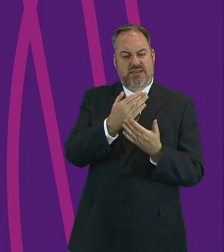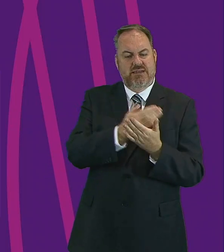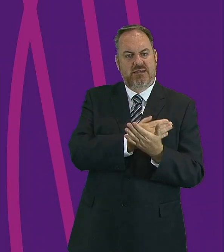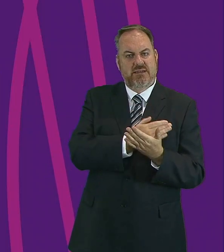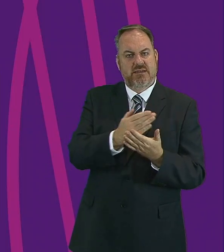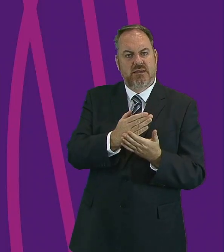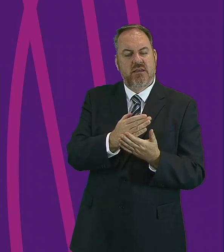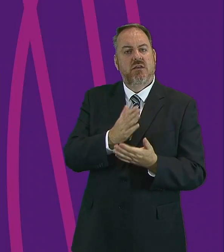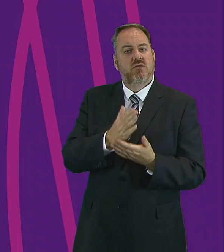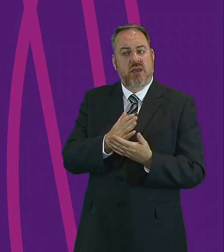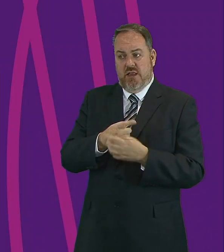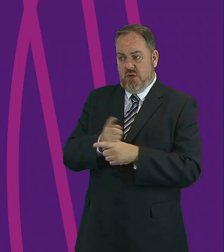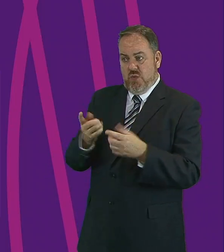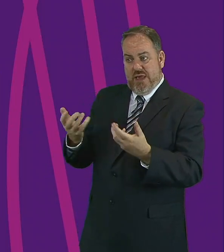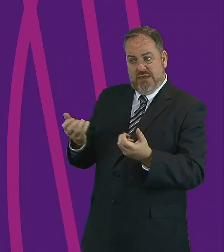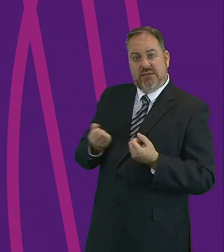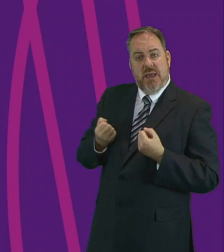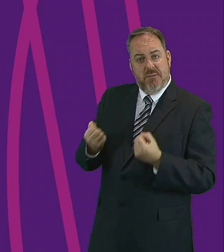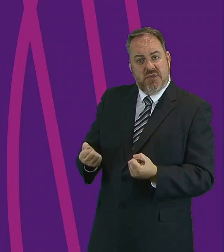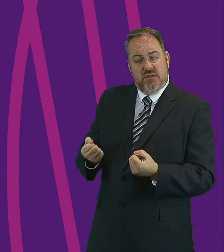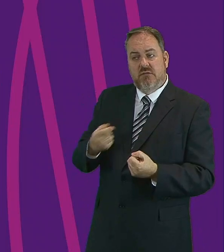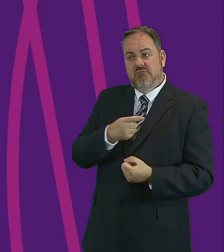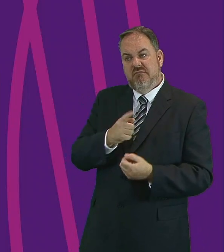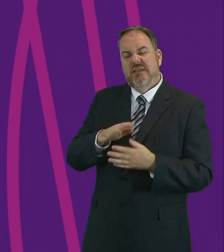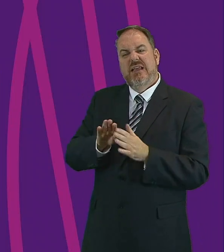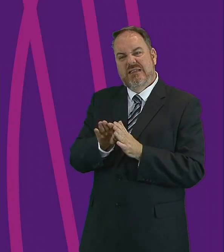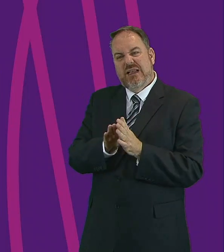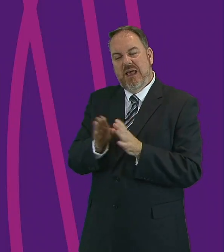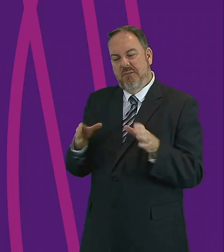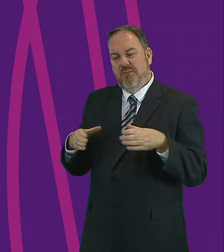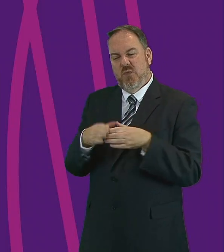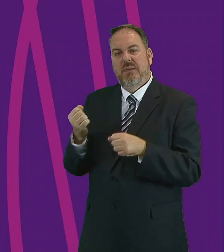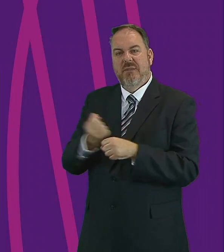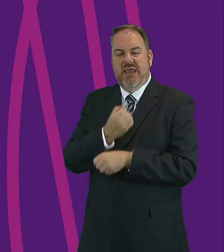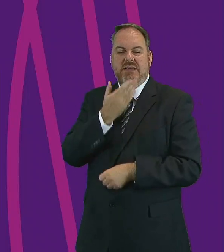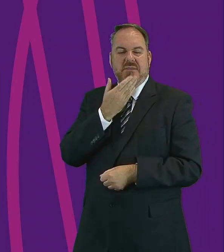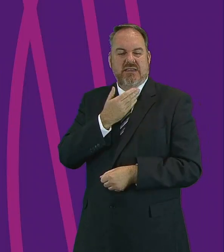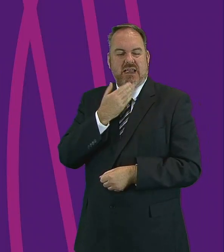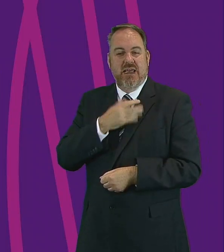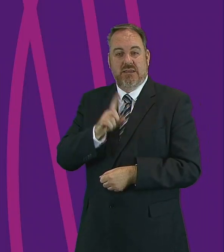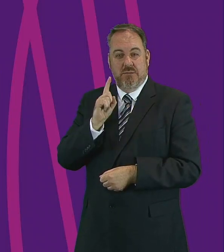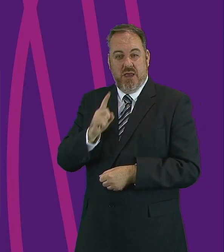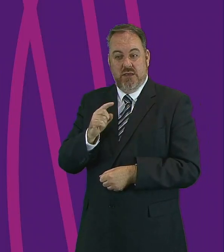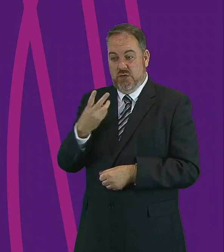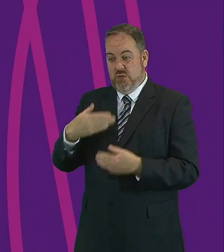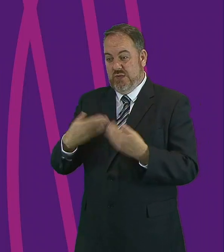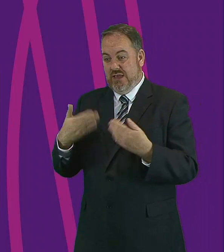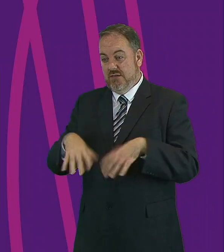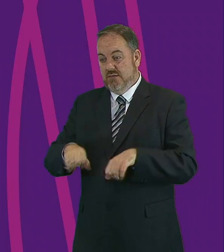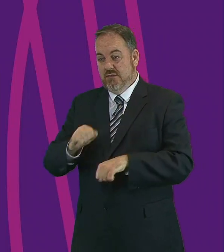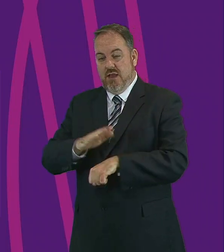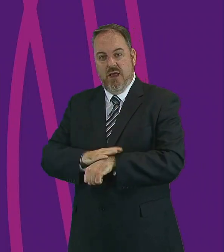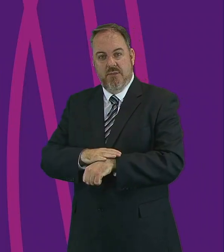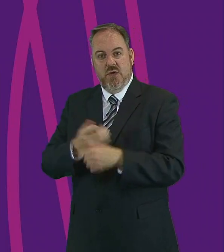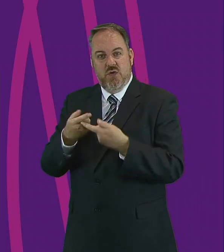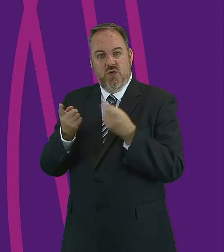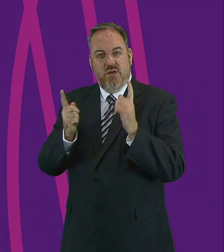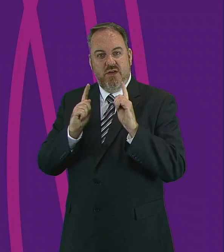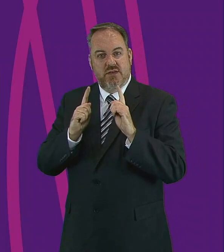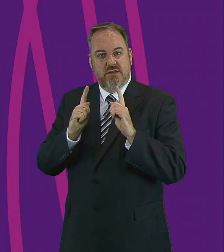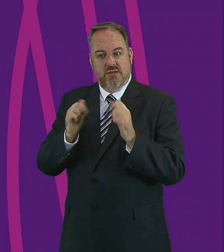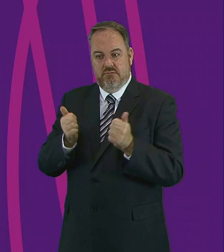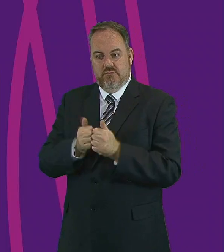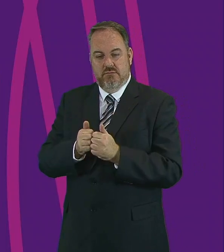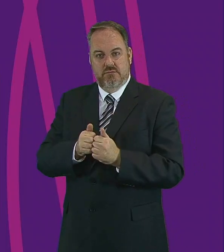takes responsibility for the mistakes made with exam grades, but it's 2 days until university places will be fixed. So will she